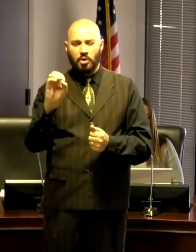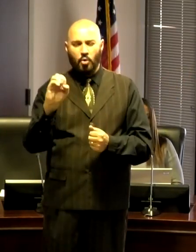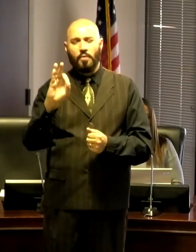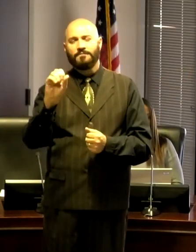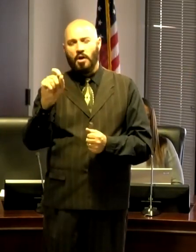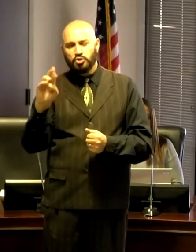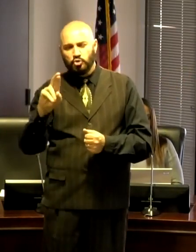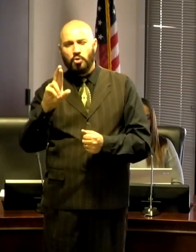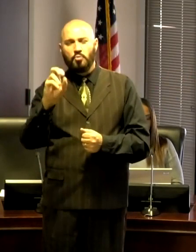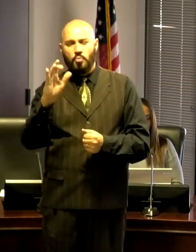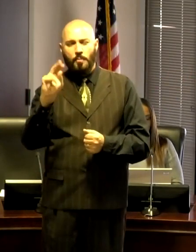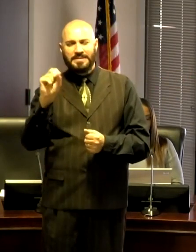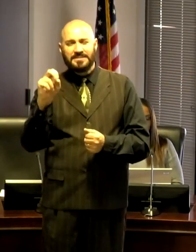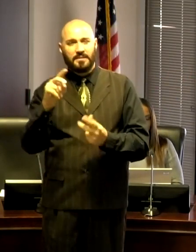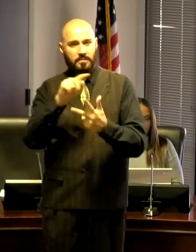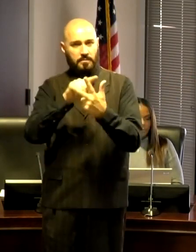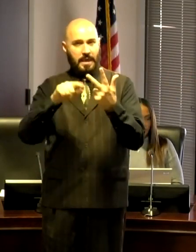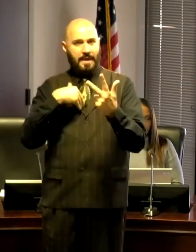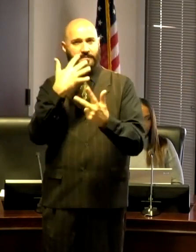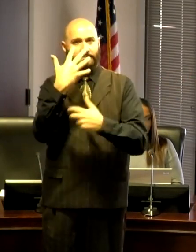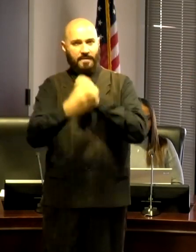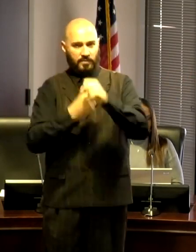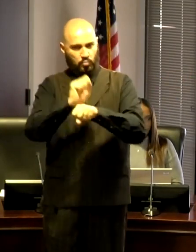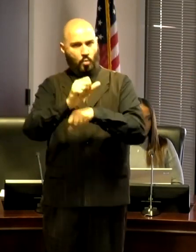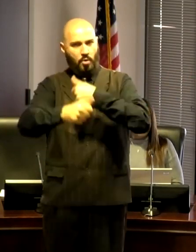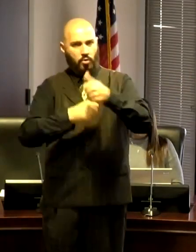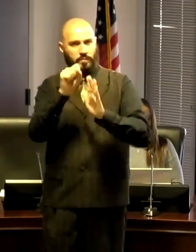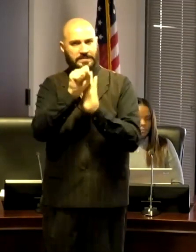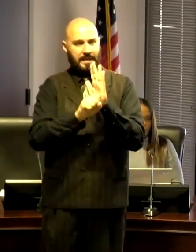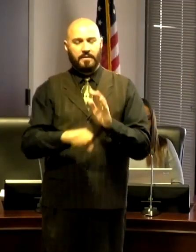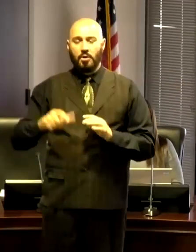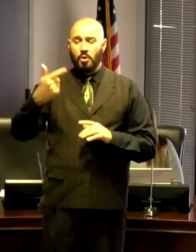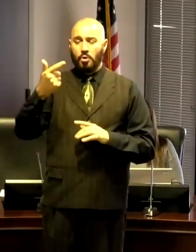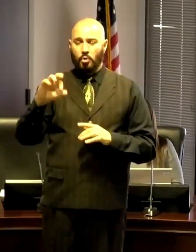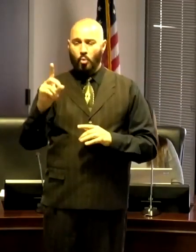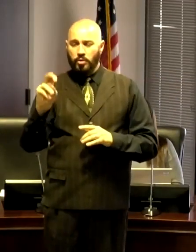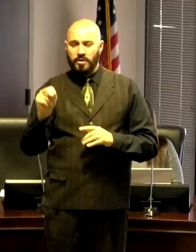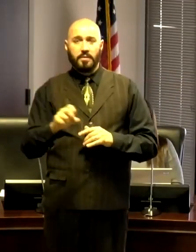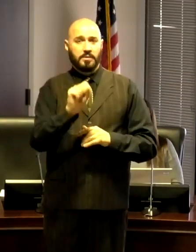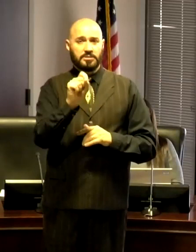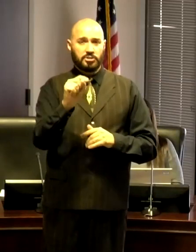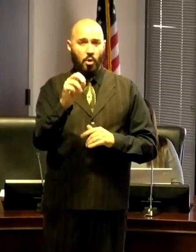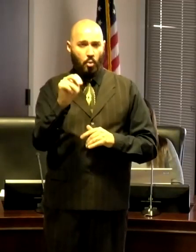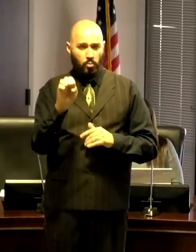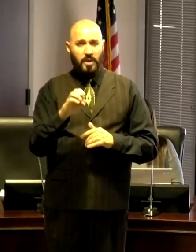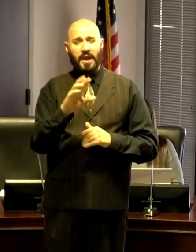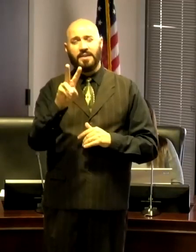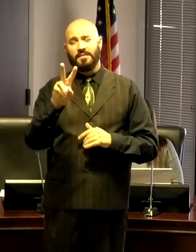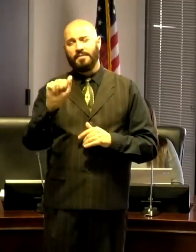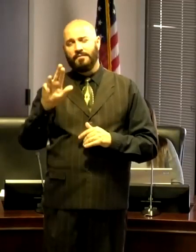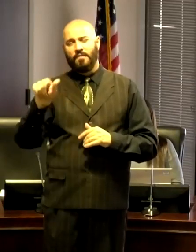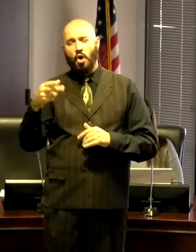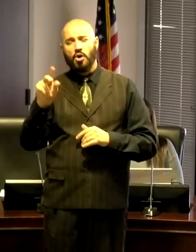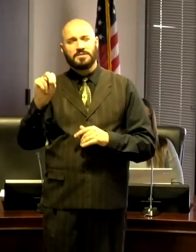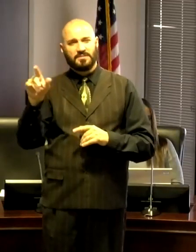Roberson are celebrating 5 years with the state. Pamela Gordon, David Stone, and Leslie Vaughns are celebrating